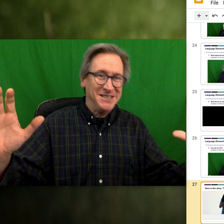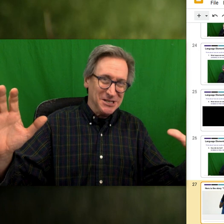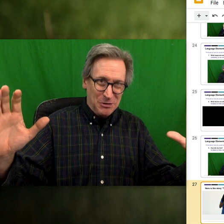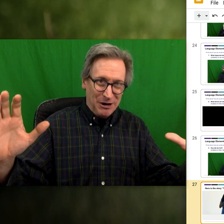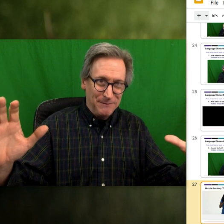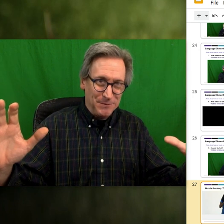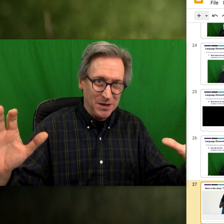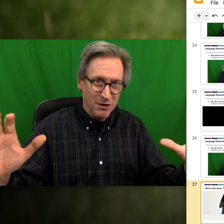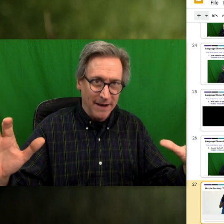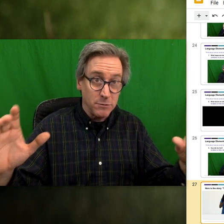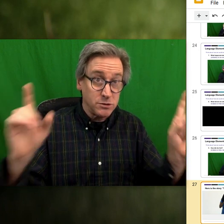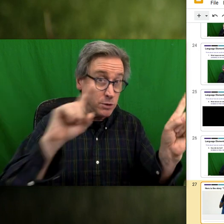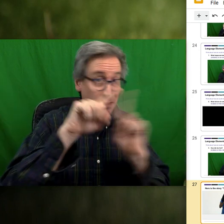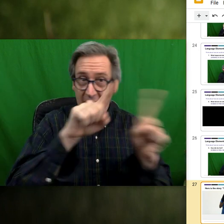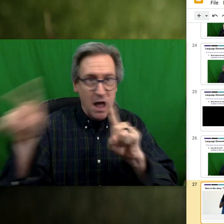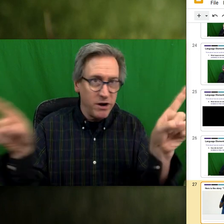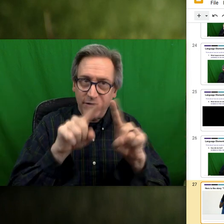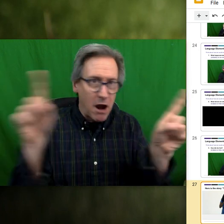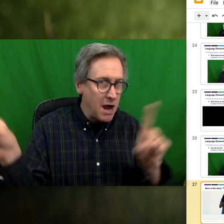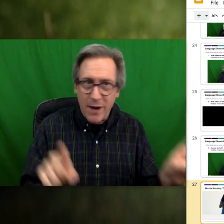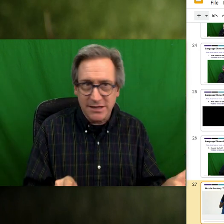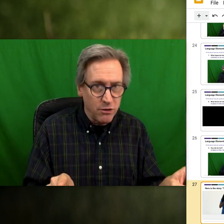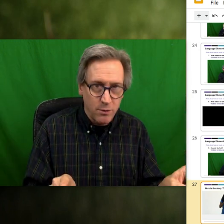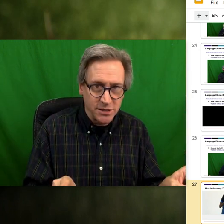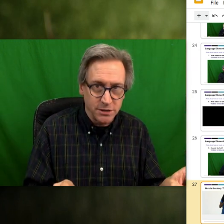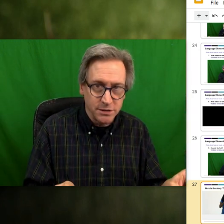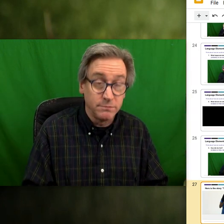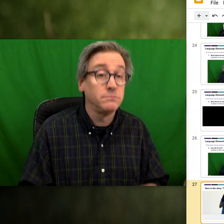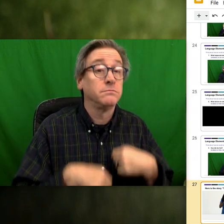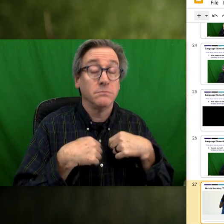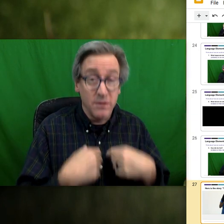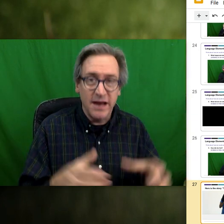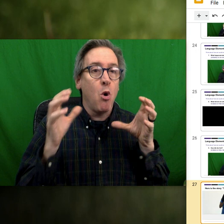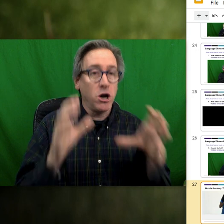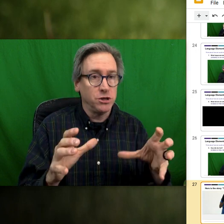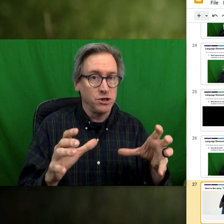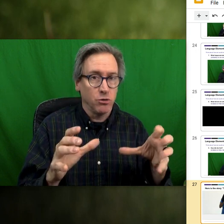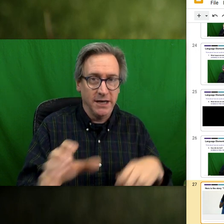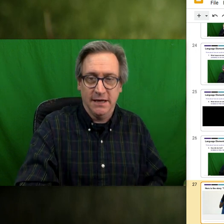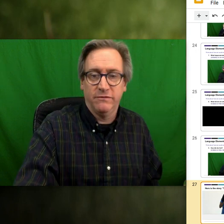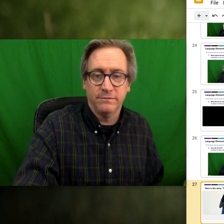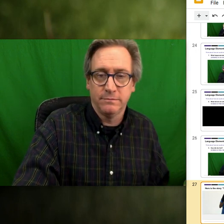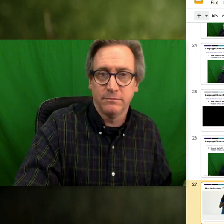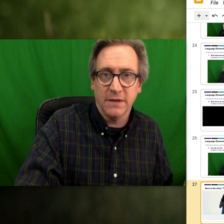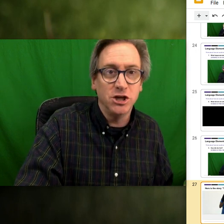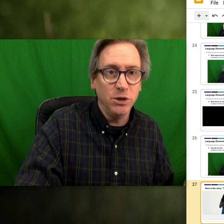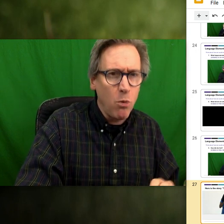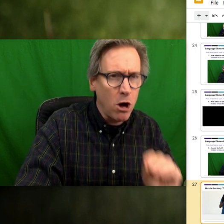time to see the story. Okay, so I wanted to figure out how you ask all the questions, then watch the story itself.